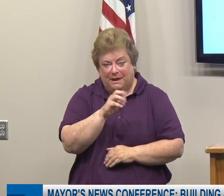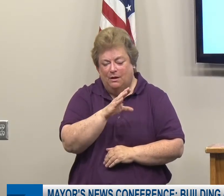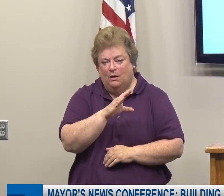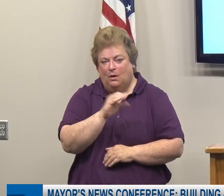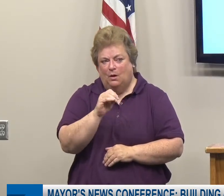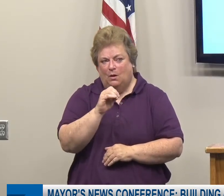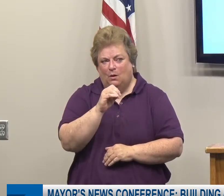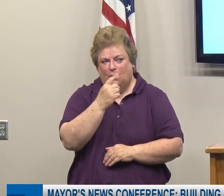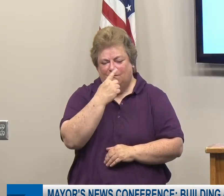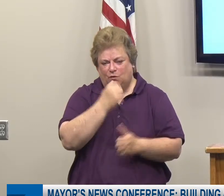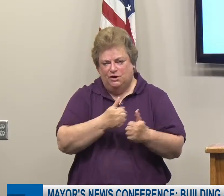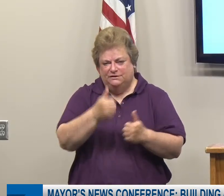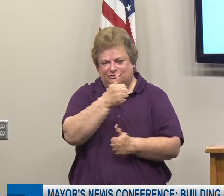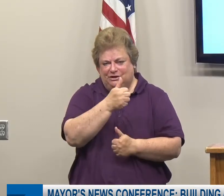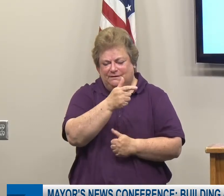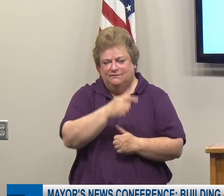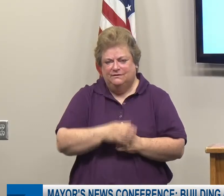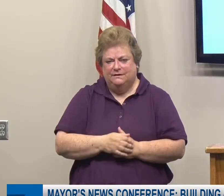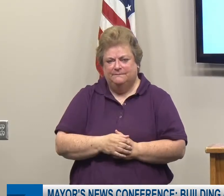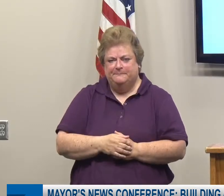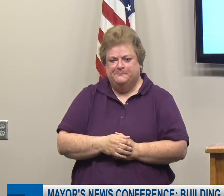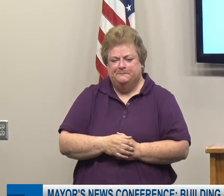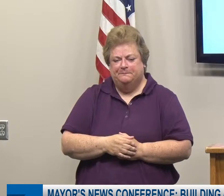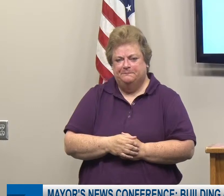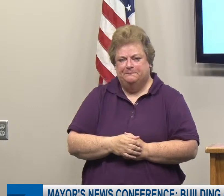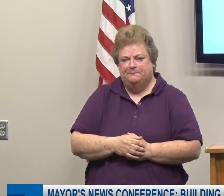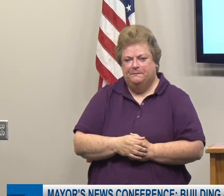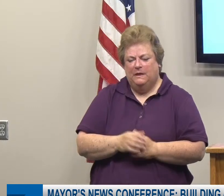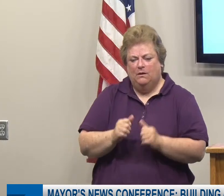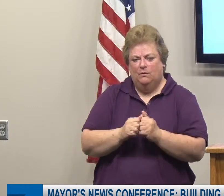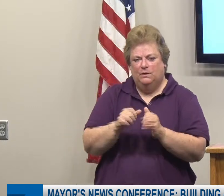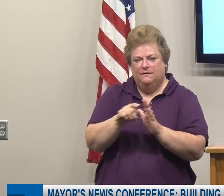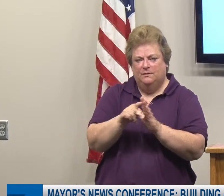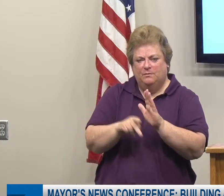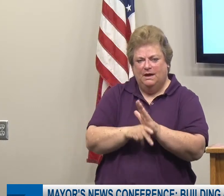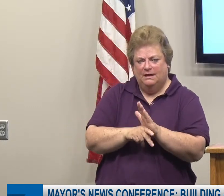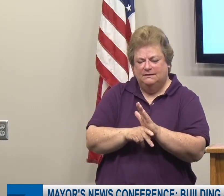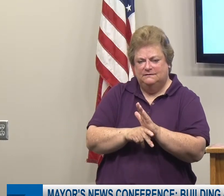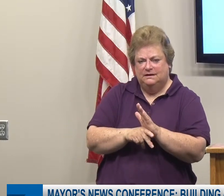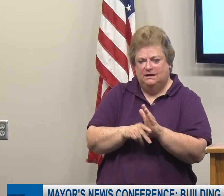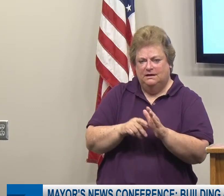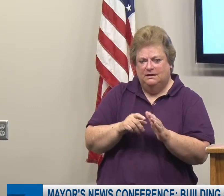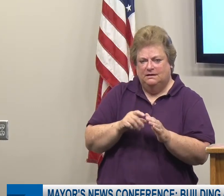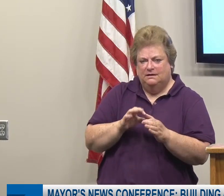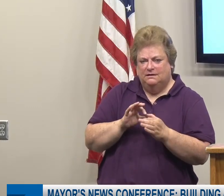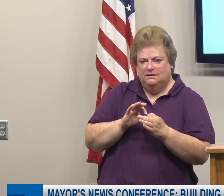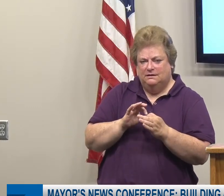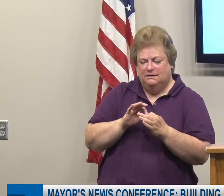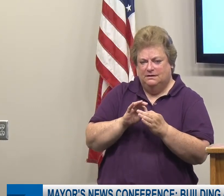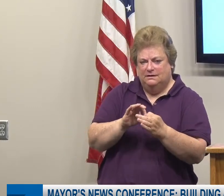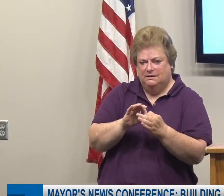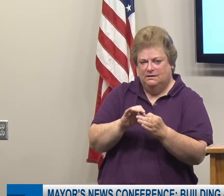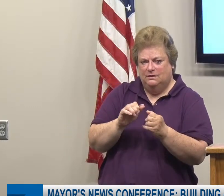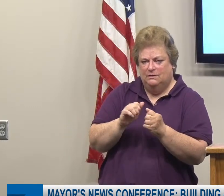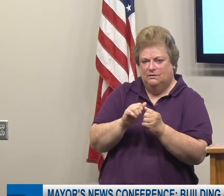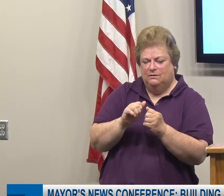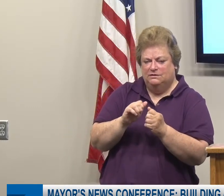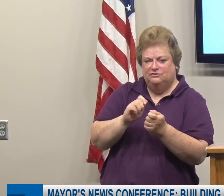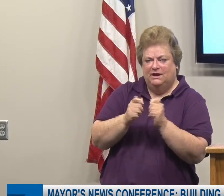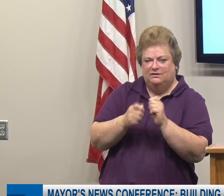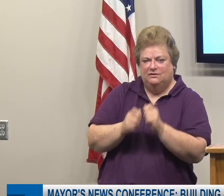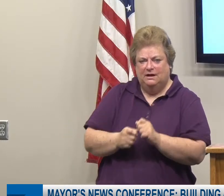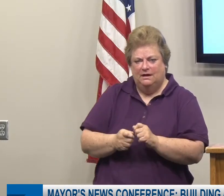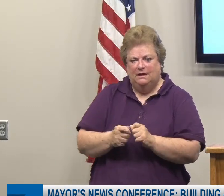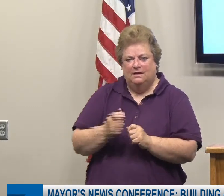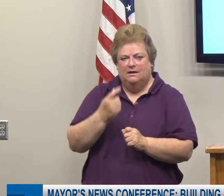Chief Blymeister. With the policies directed towards changing some of the tactics or